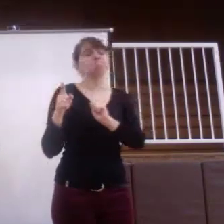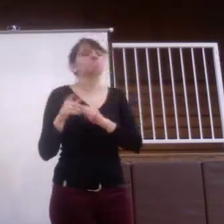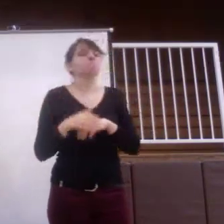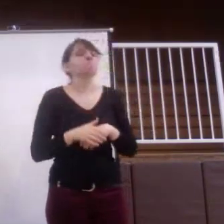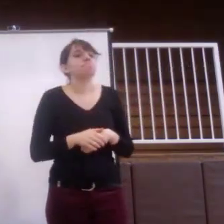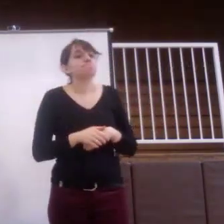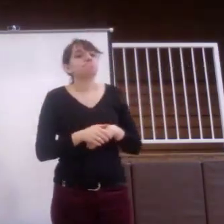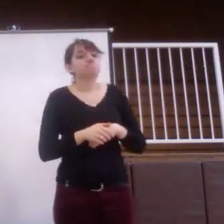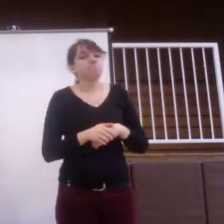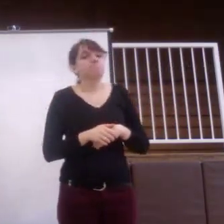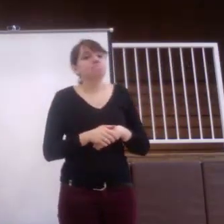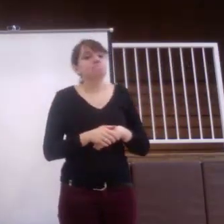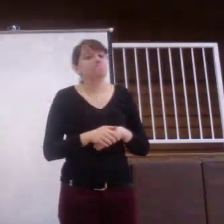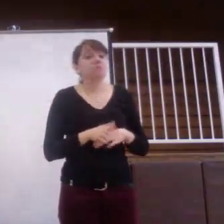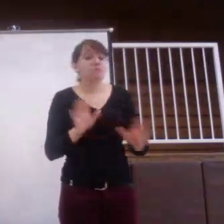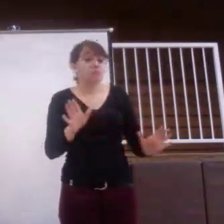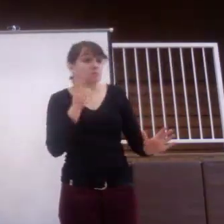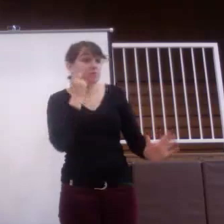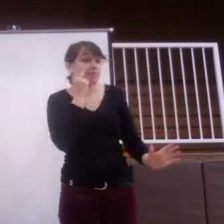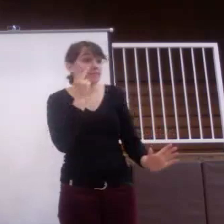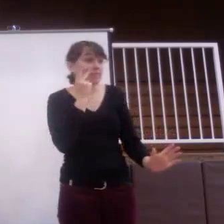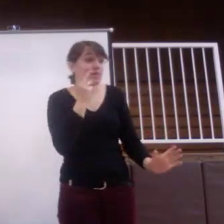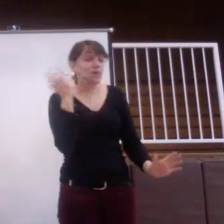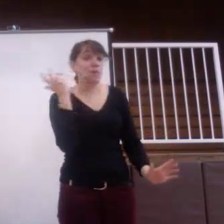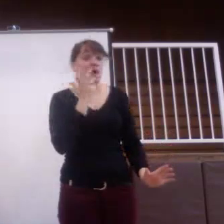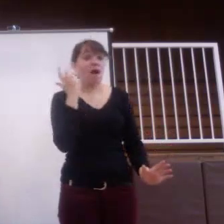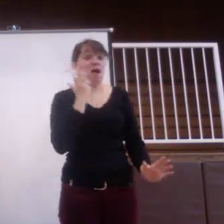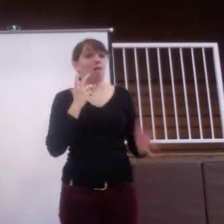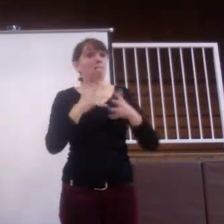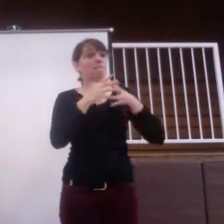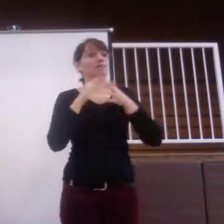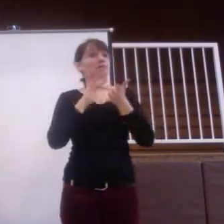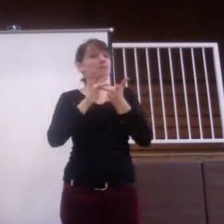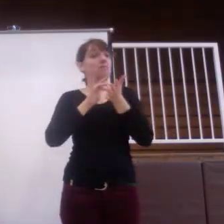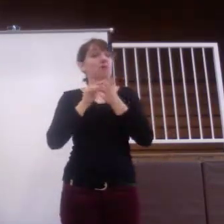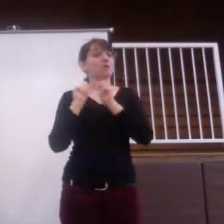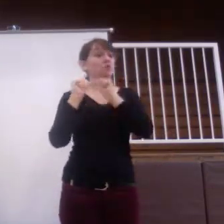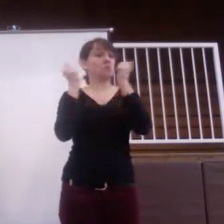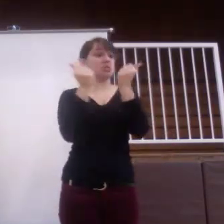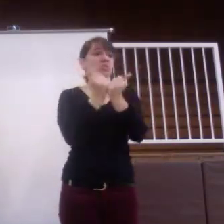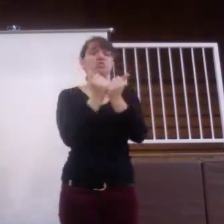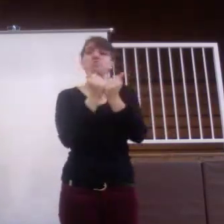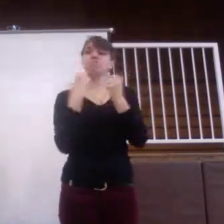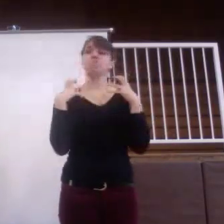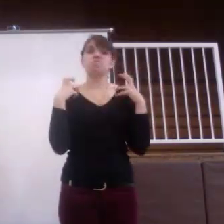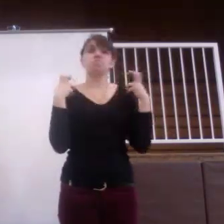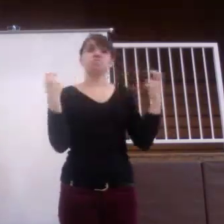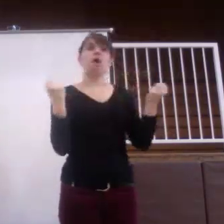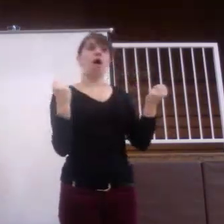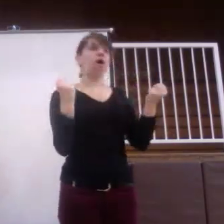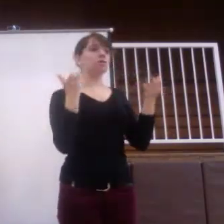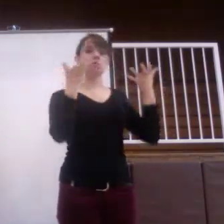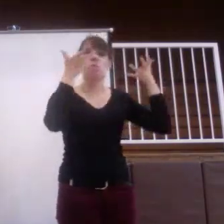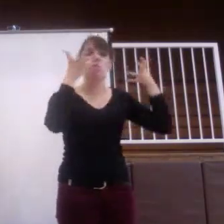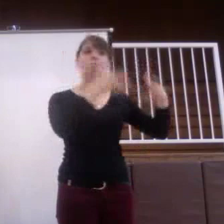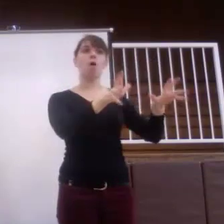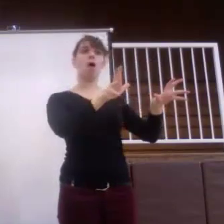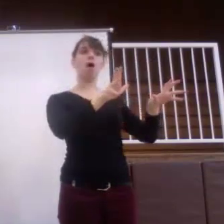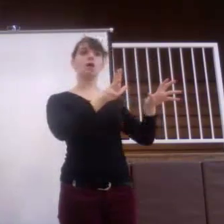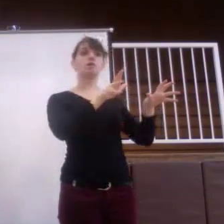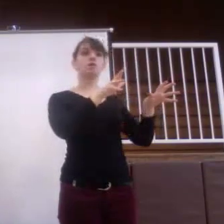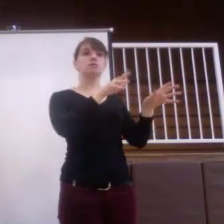So you can see how strongly the American Medical Association which is, I would say vast majority of